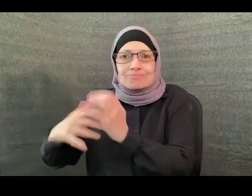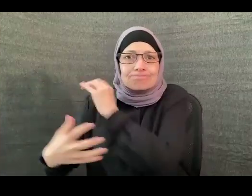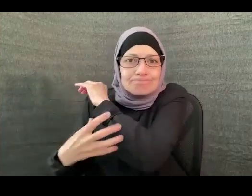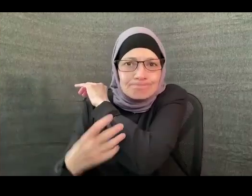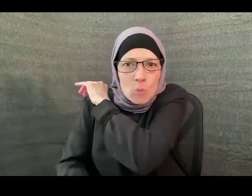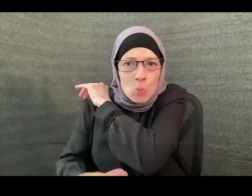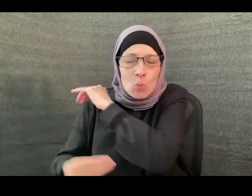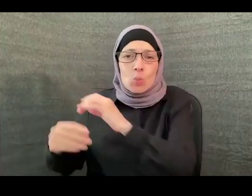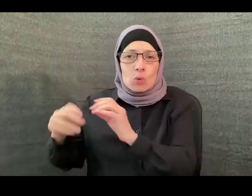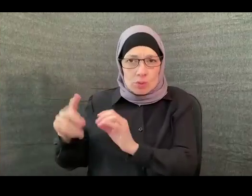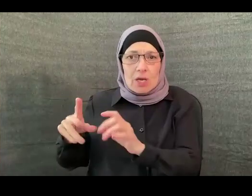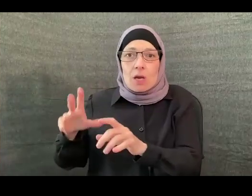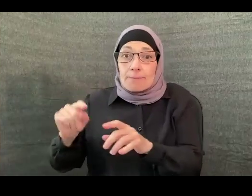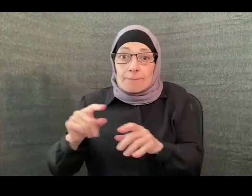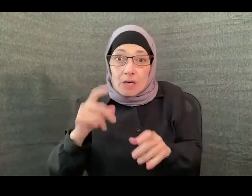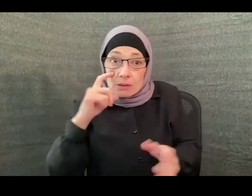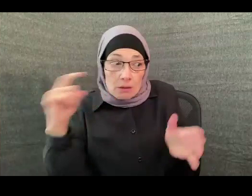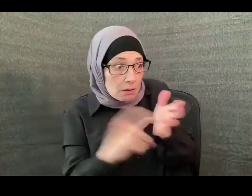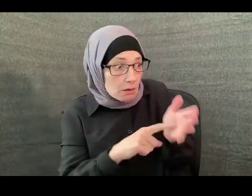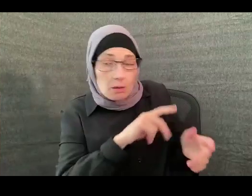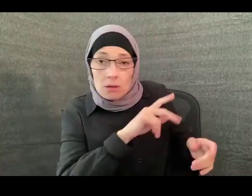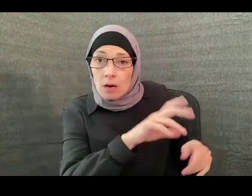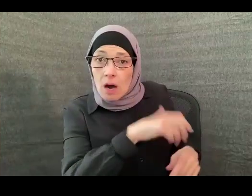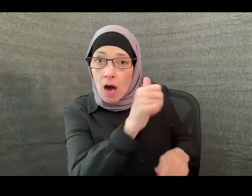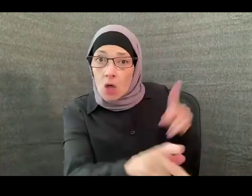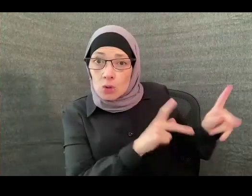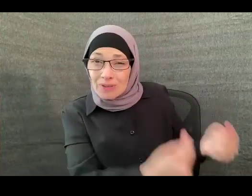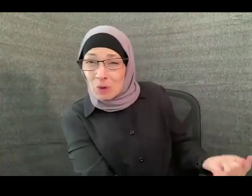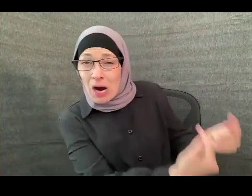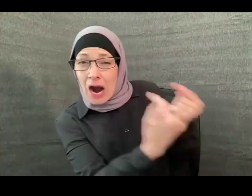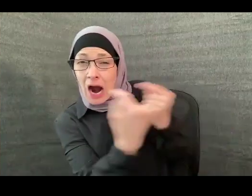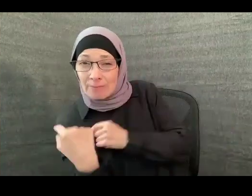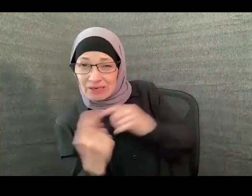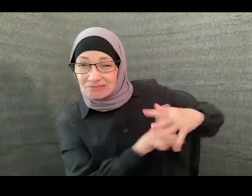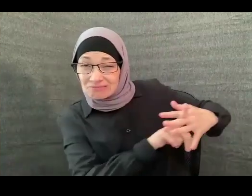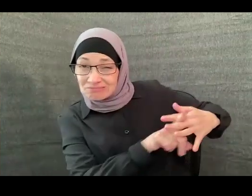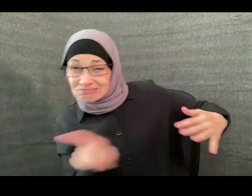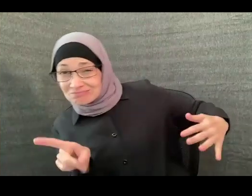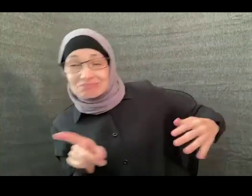above and they give it priority over their own needs.